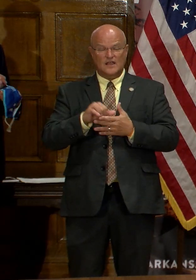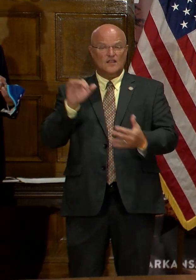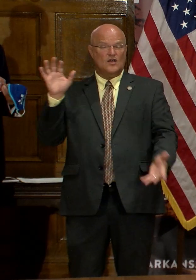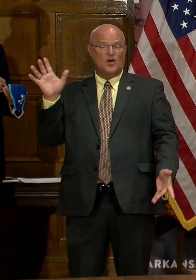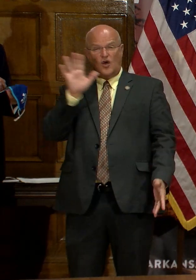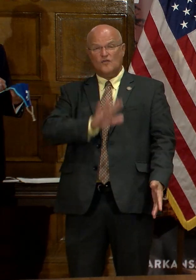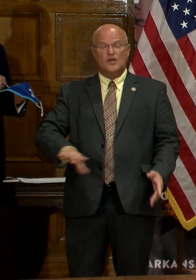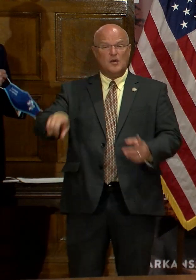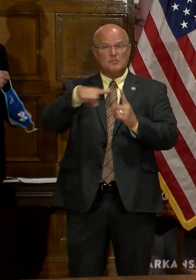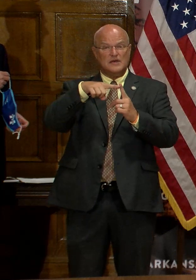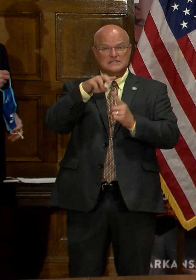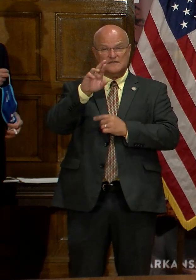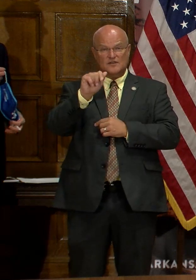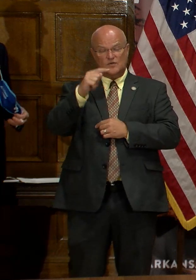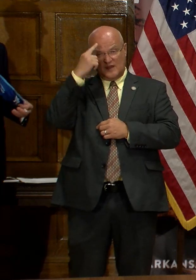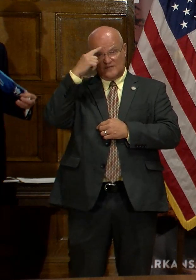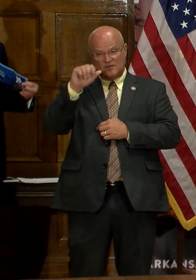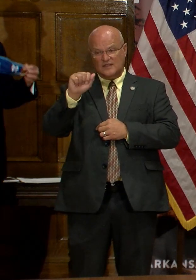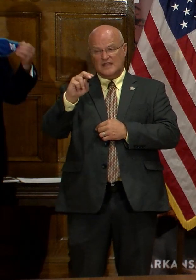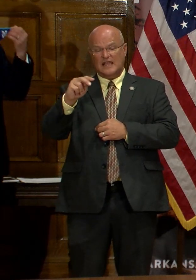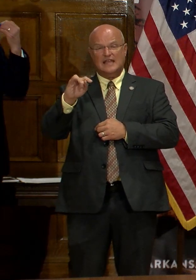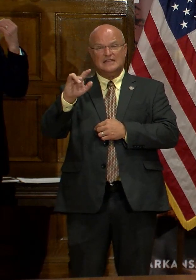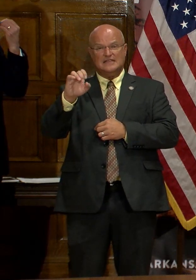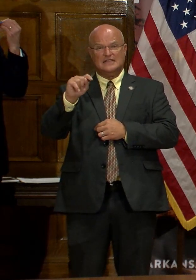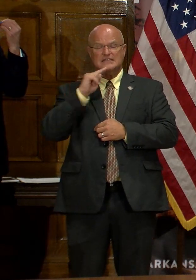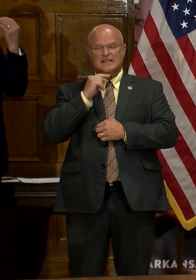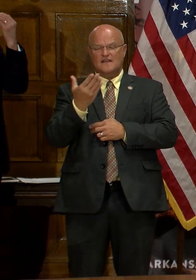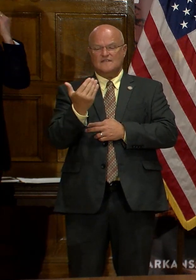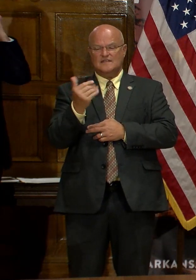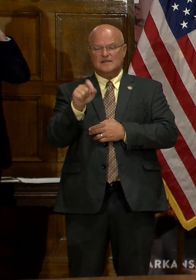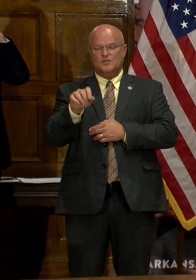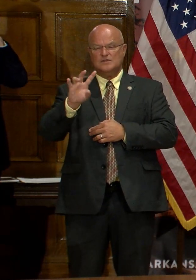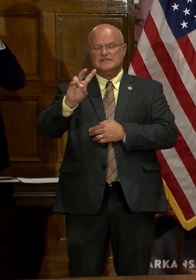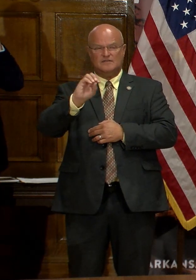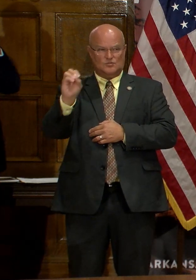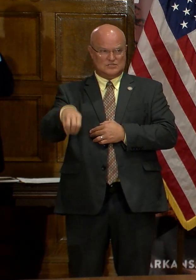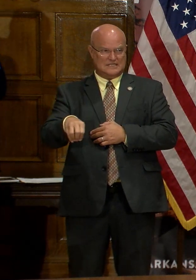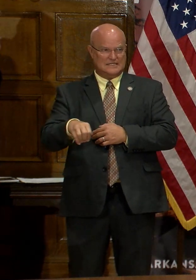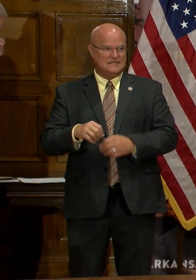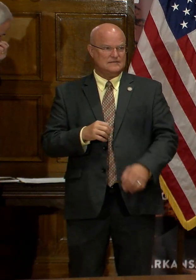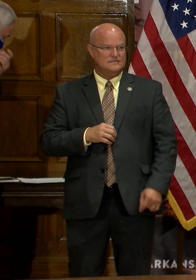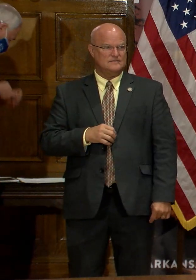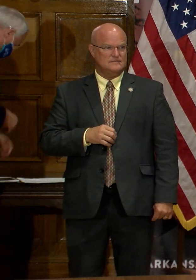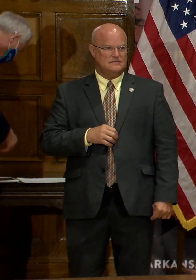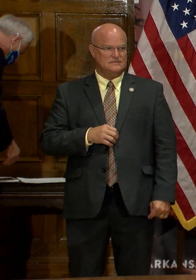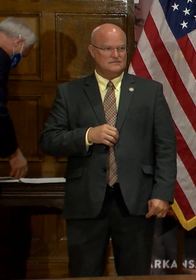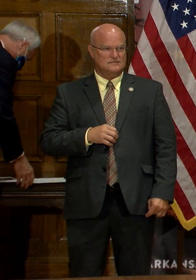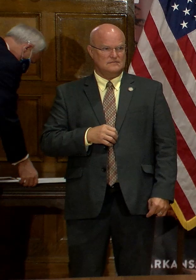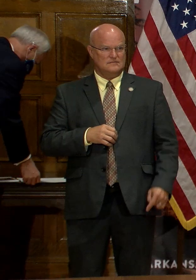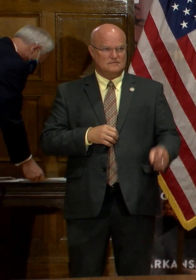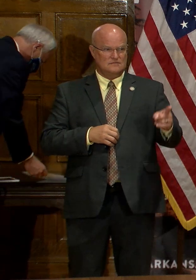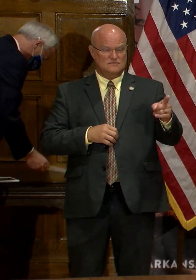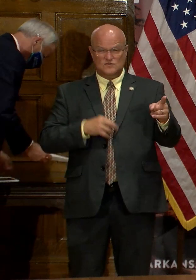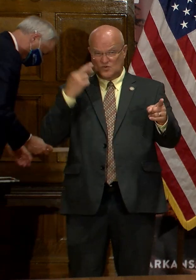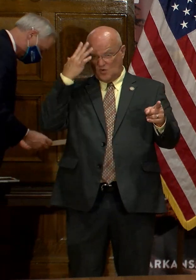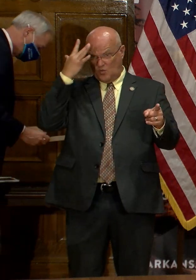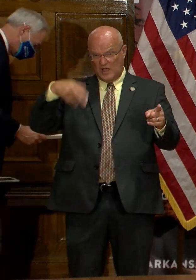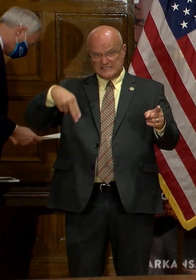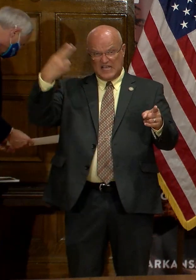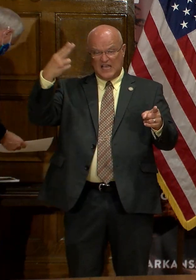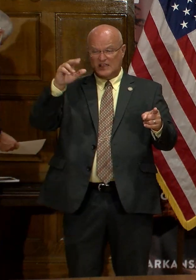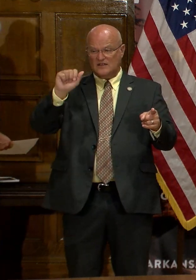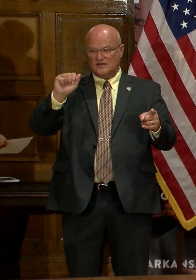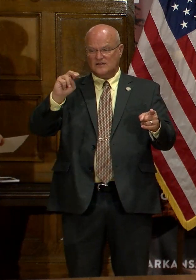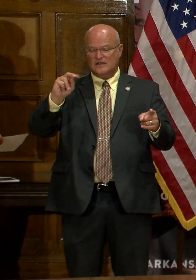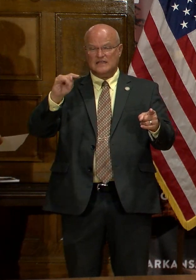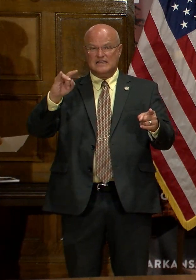overall cumulative positivity rate for the antigen testing is 15.7% then. Any idea why it's higher for antigen